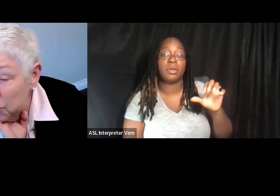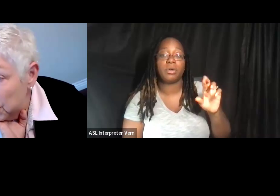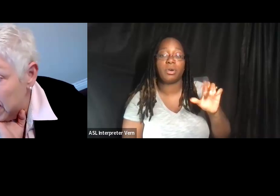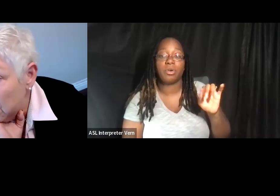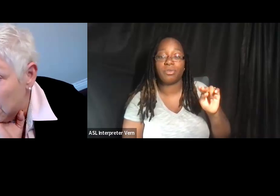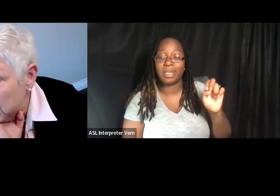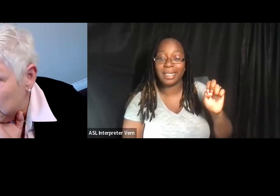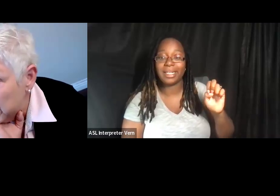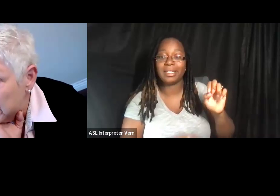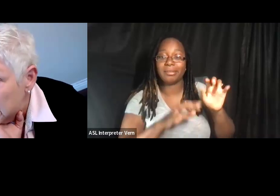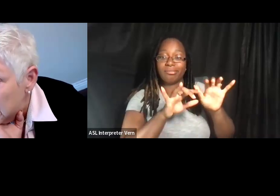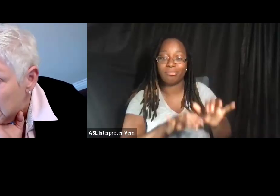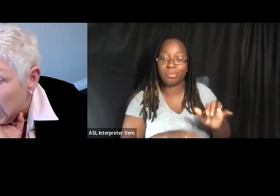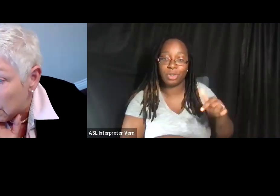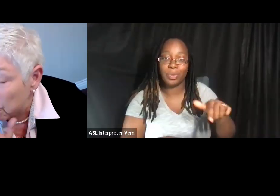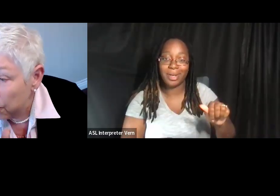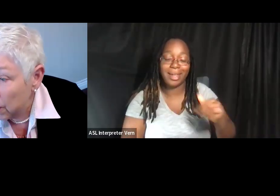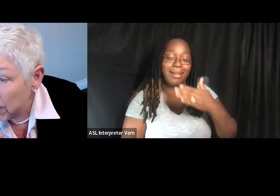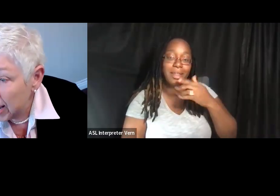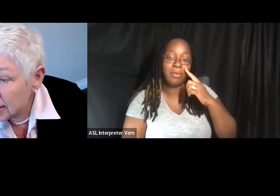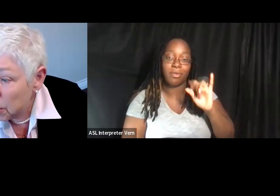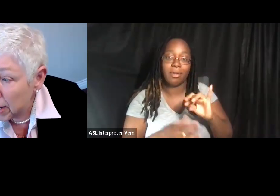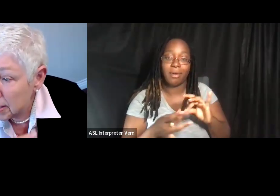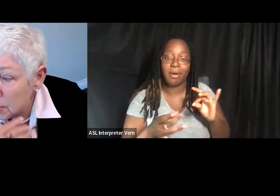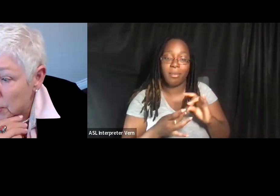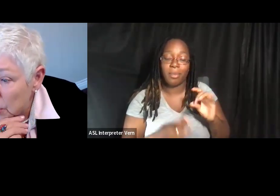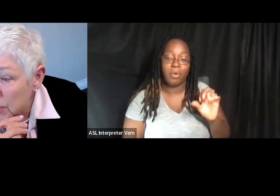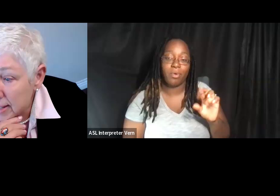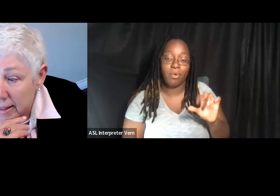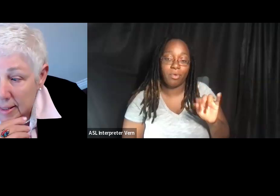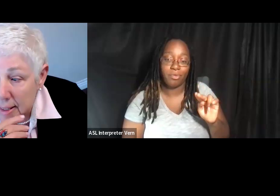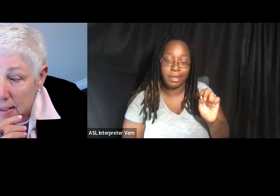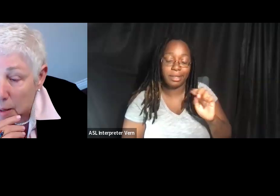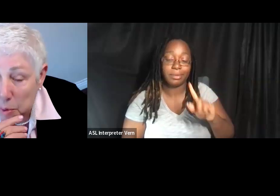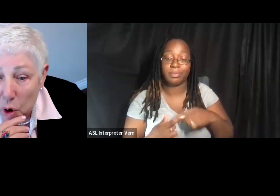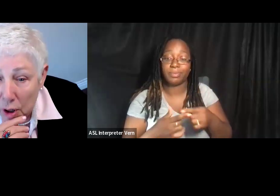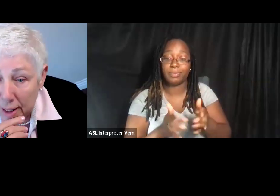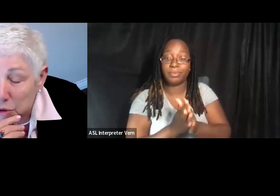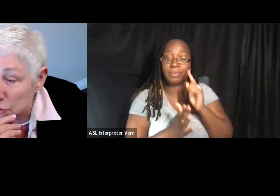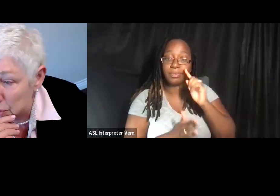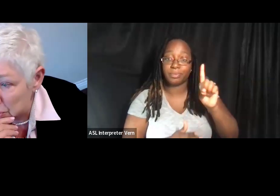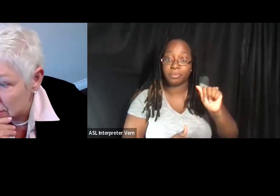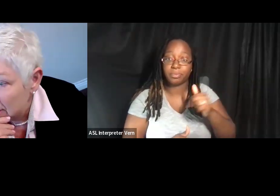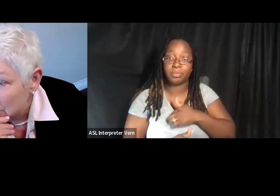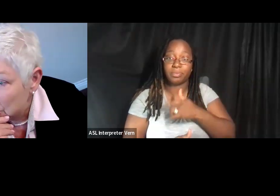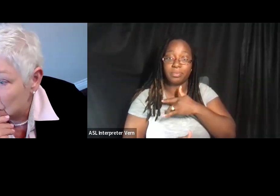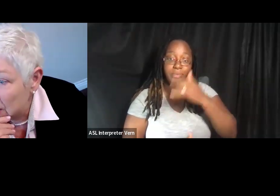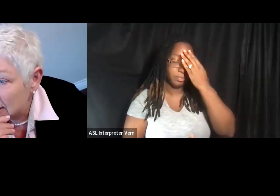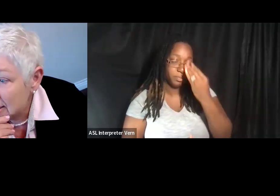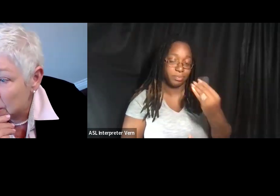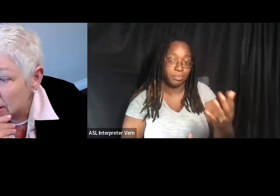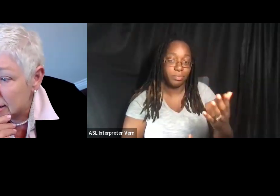and thank you for that comment, Corinne, that when asking about disability, we say this at the top of all interviews.